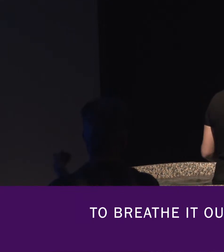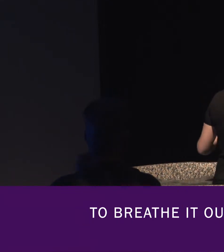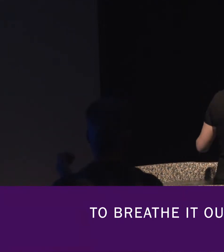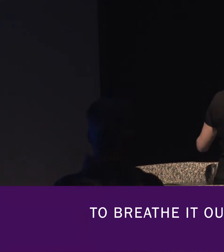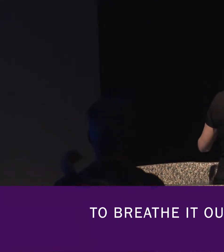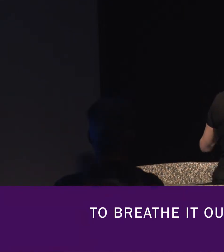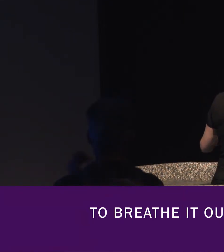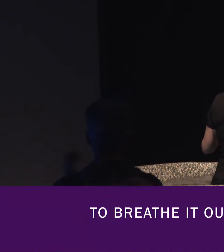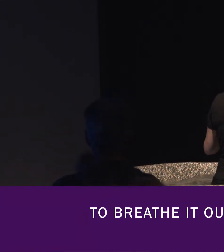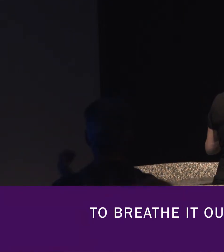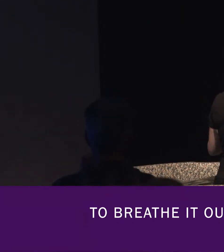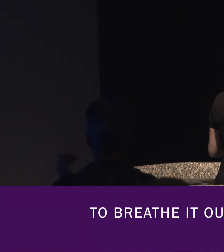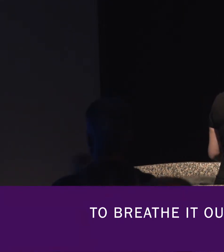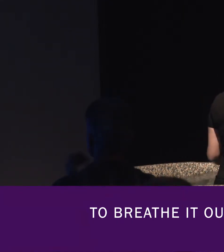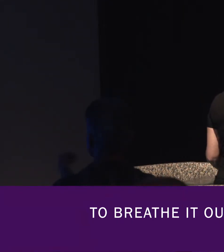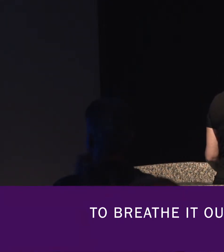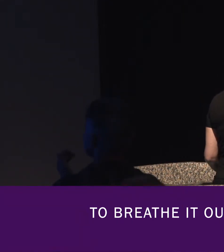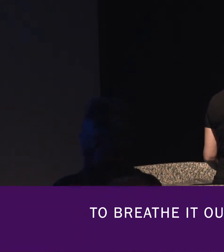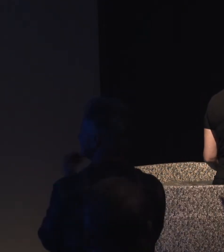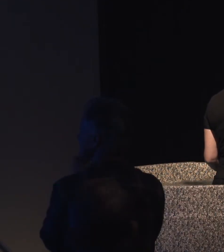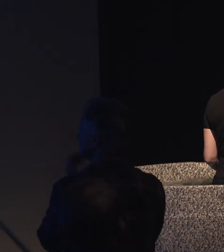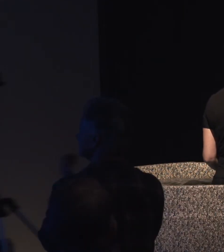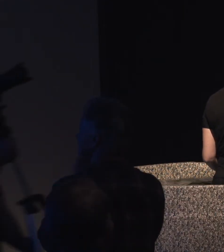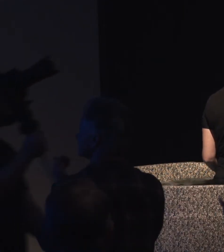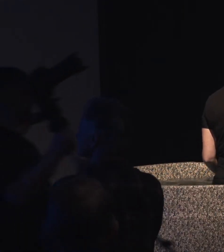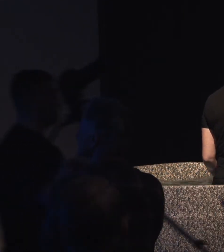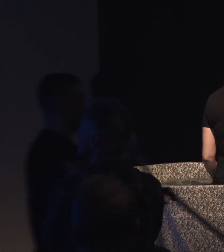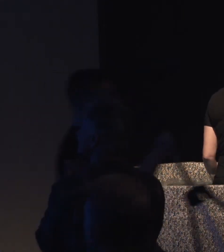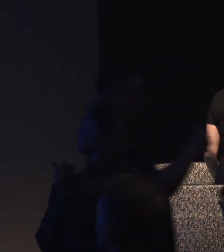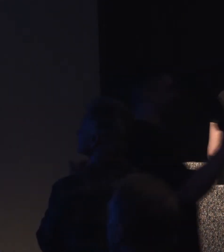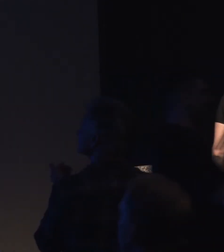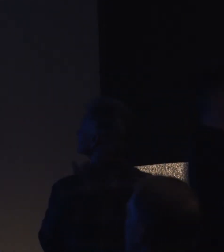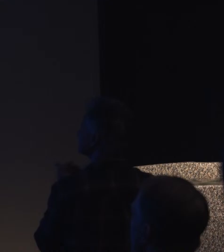and praise Him.